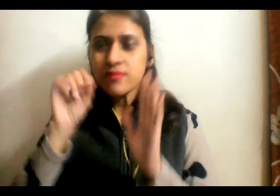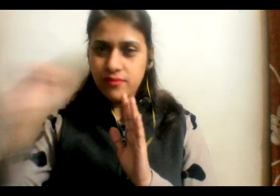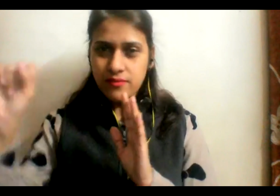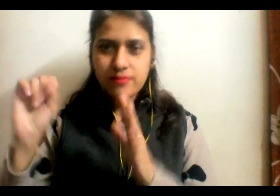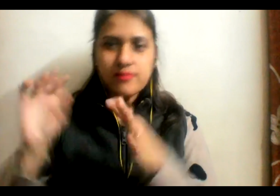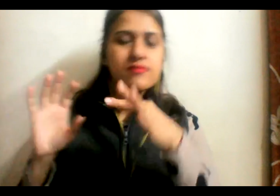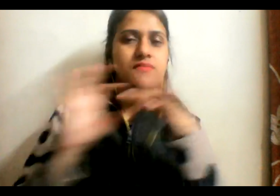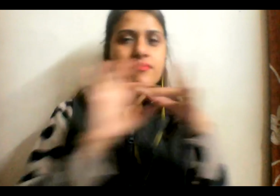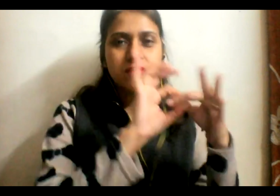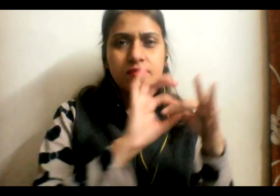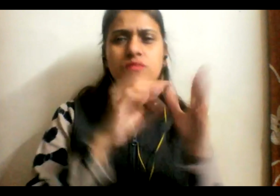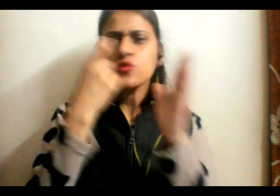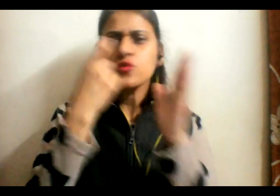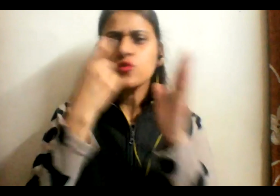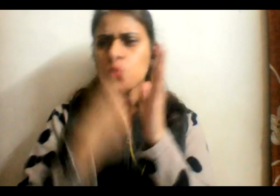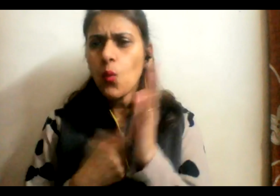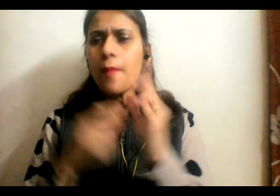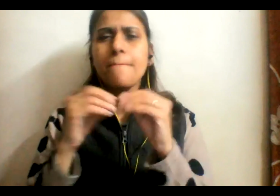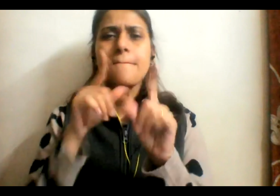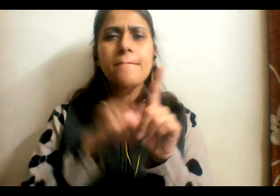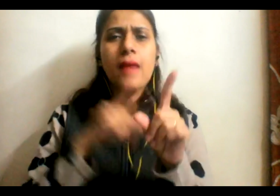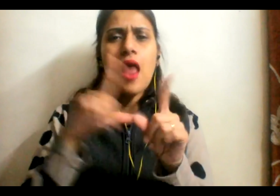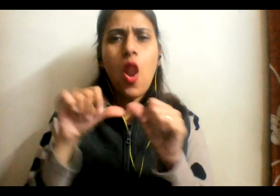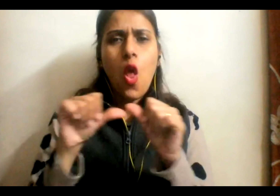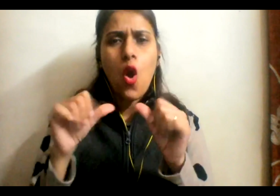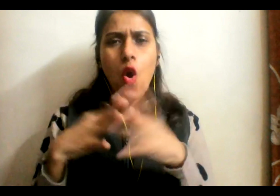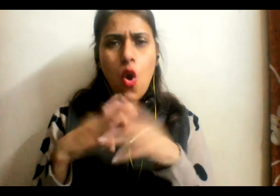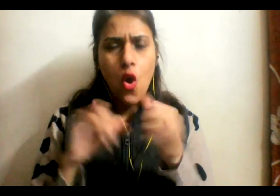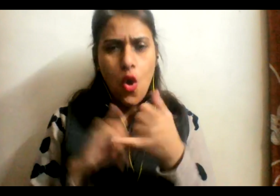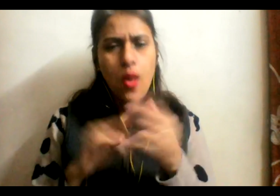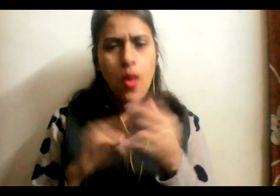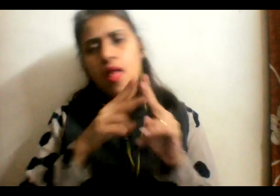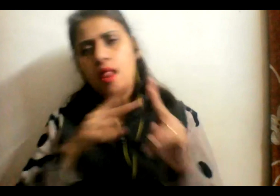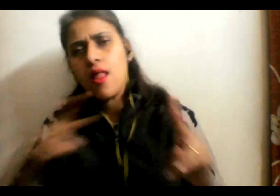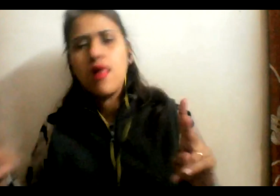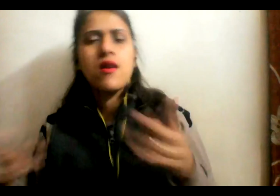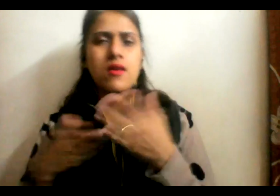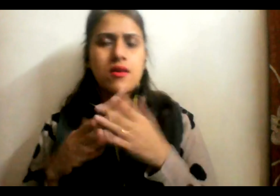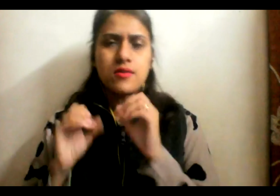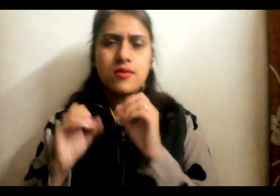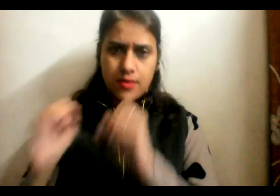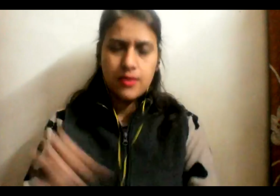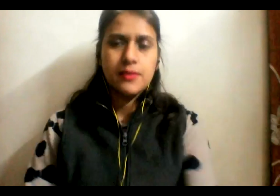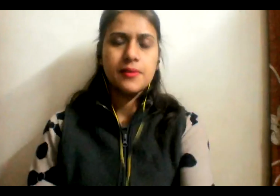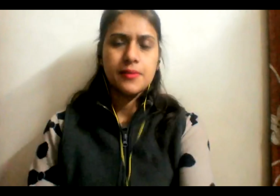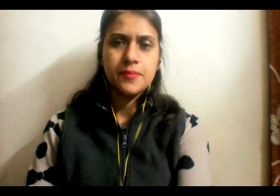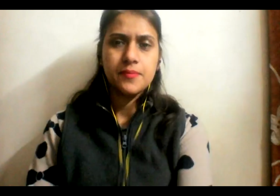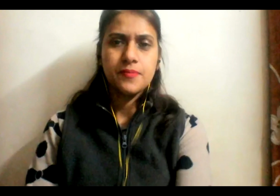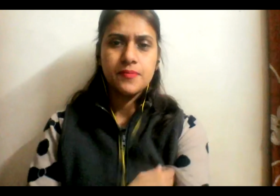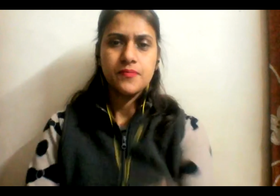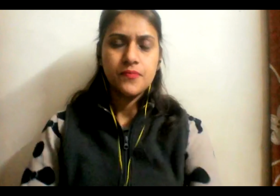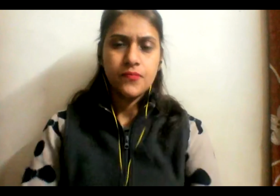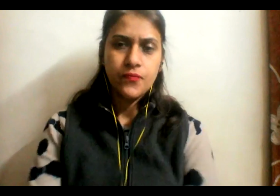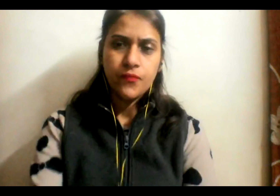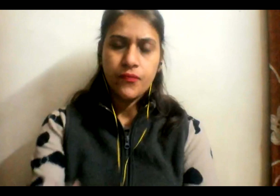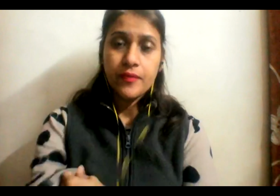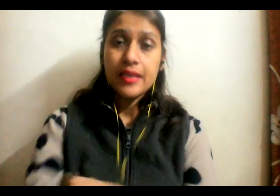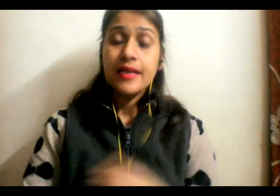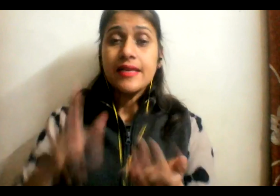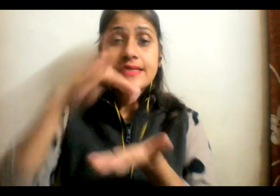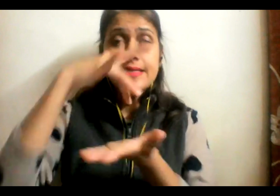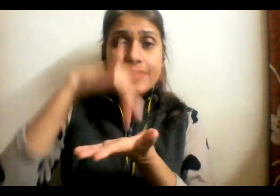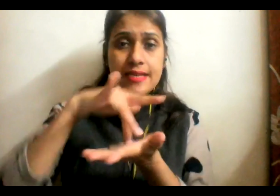create rules, bylaws, etc., etc. Concurrent list is something where the center as well as state